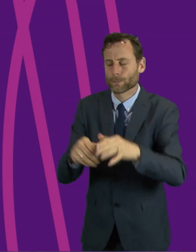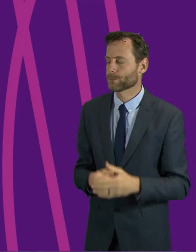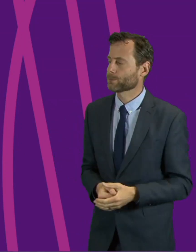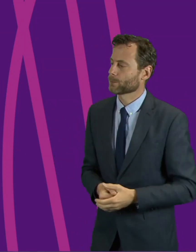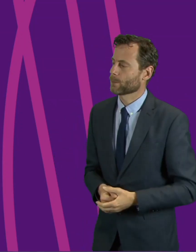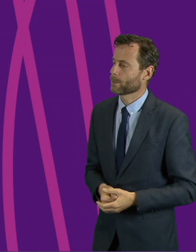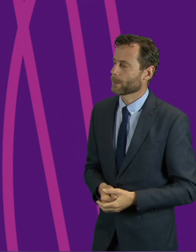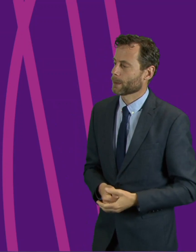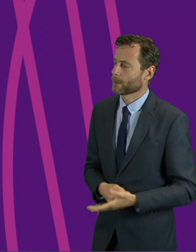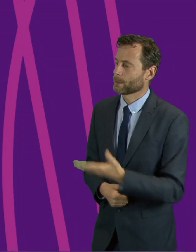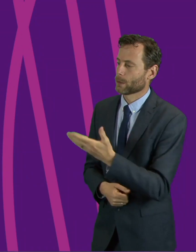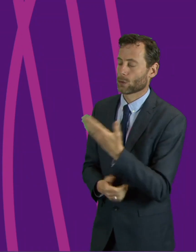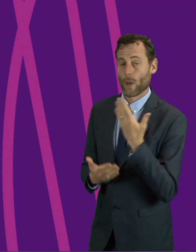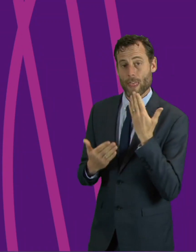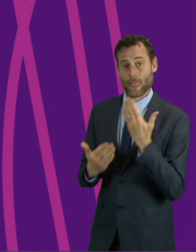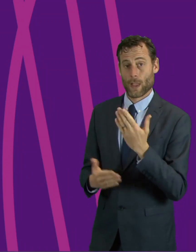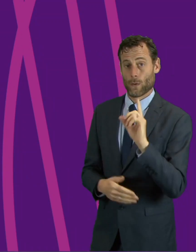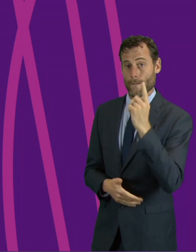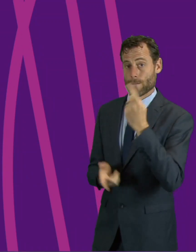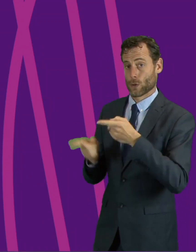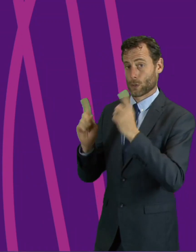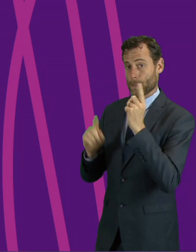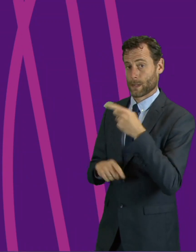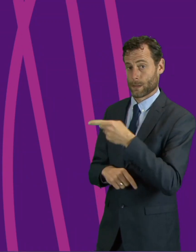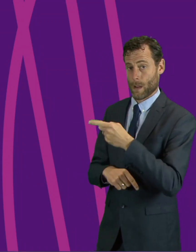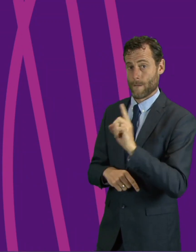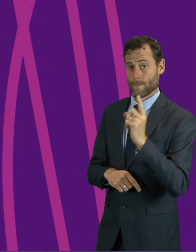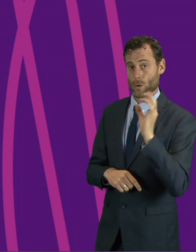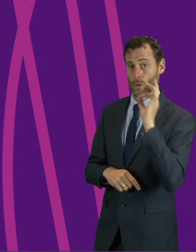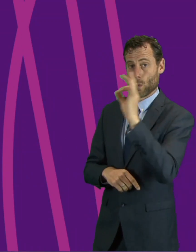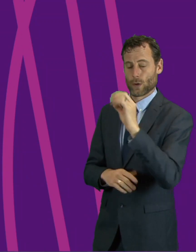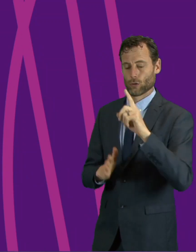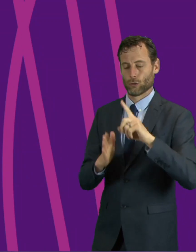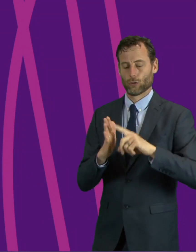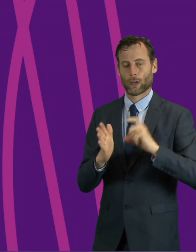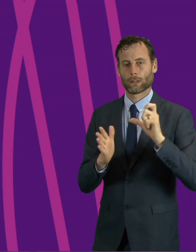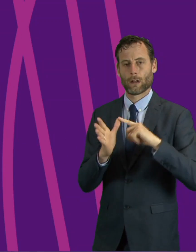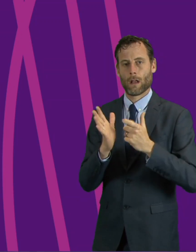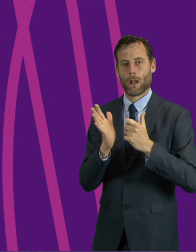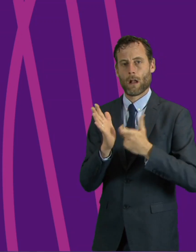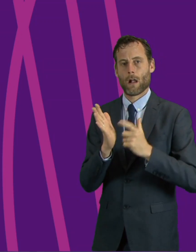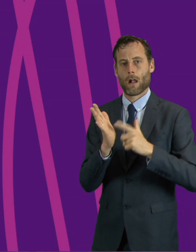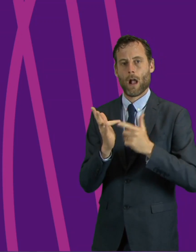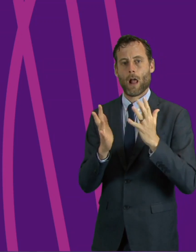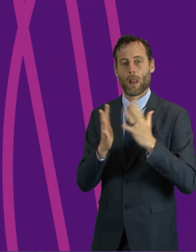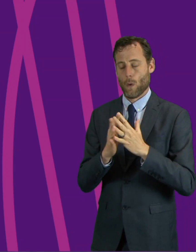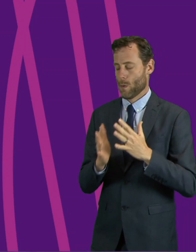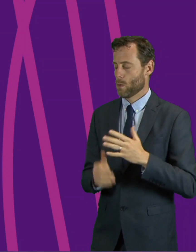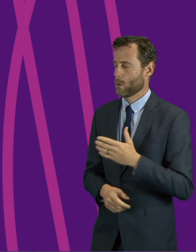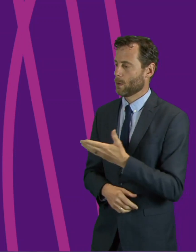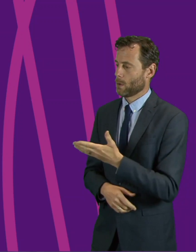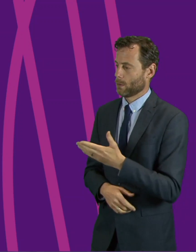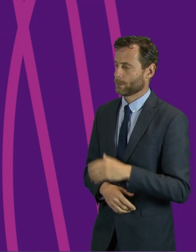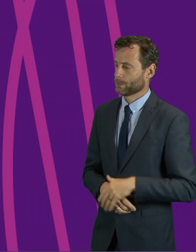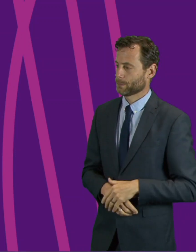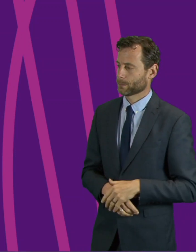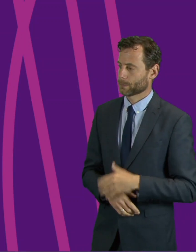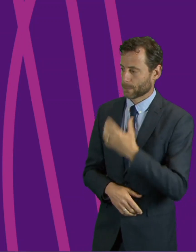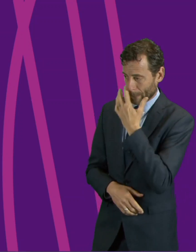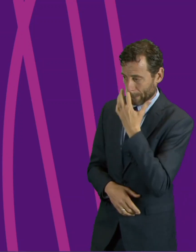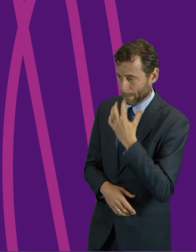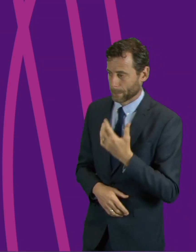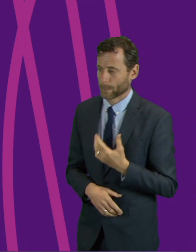Thank you very much, First Minister. Return to our first question. Jackson Carlow. Presiding Officer, we've all learned in